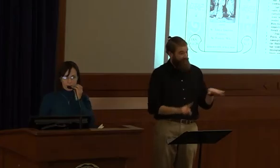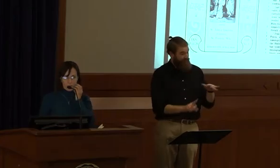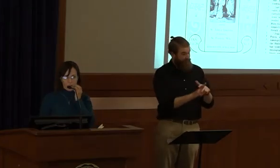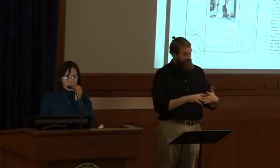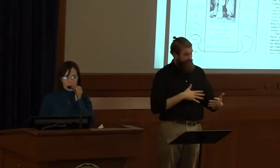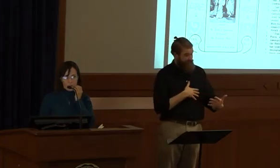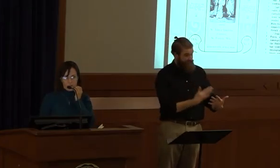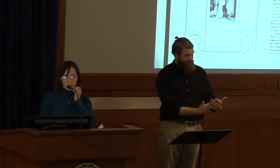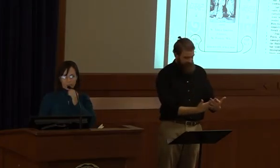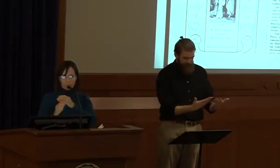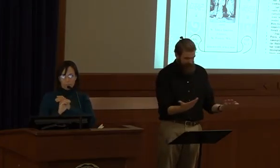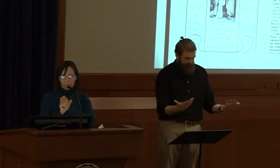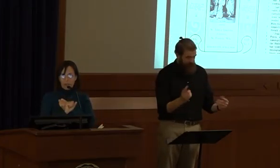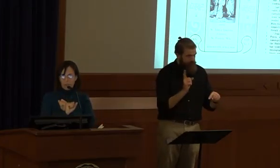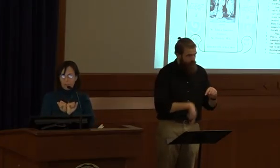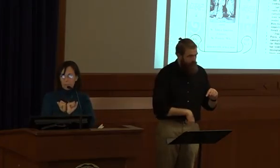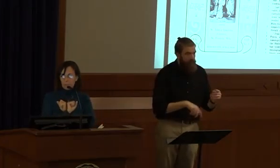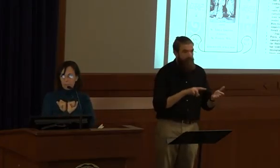Eucharist. So there was